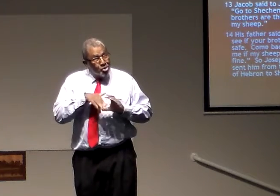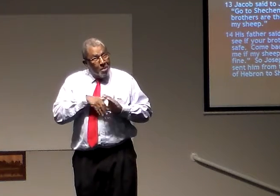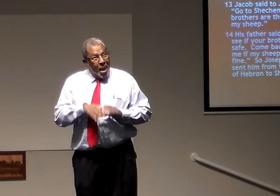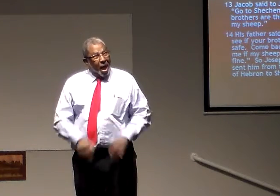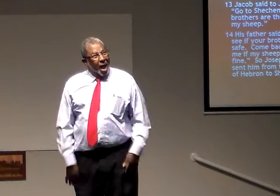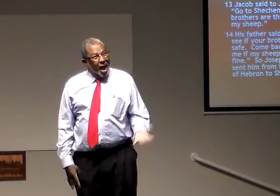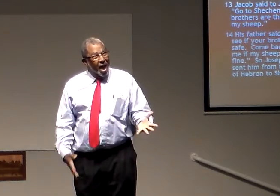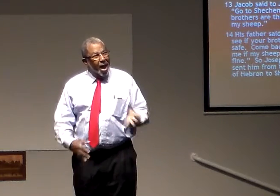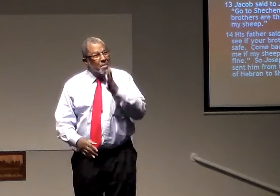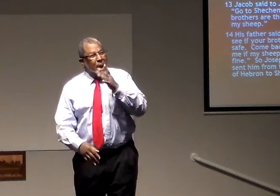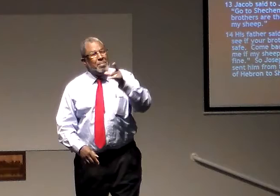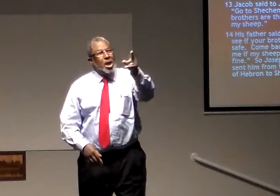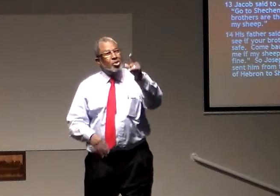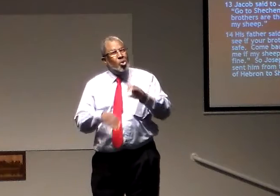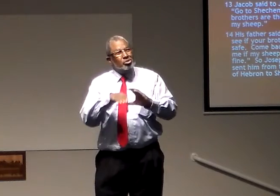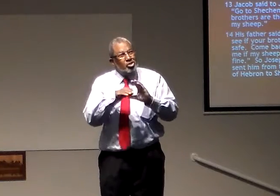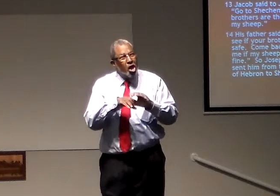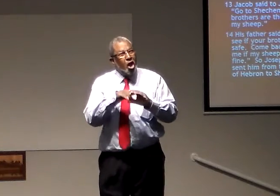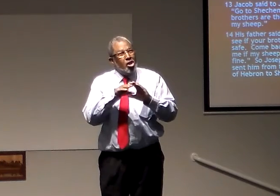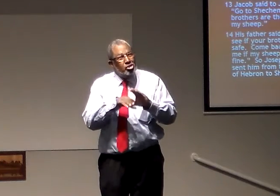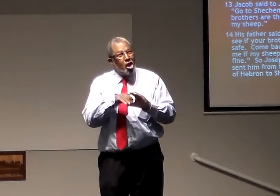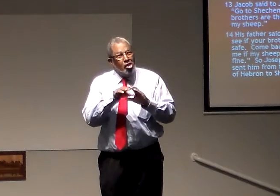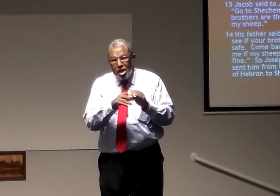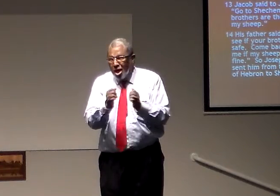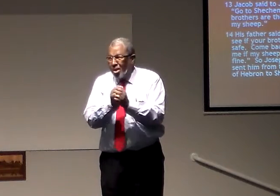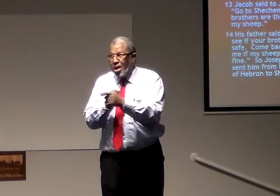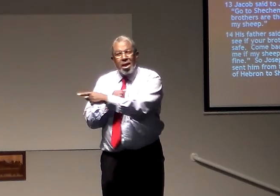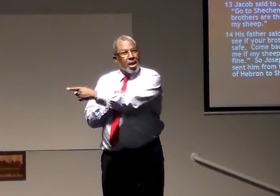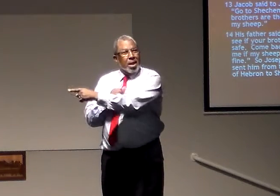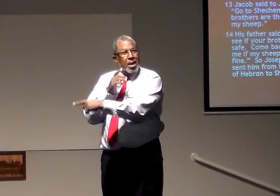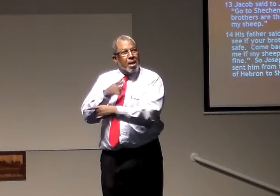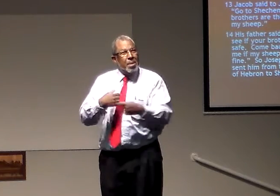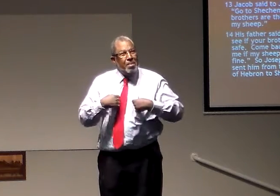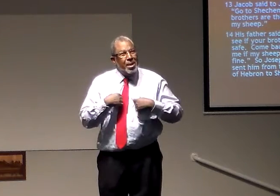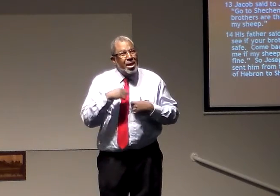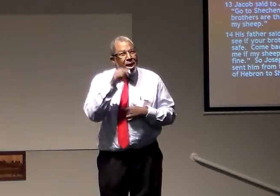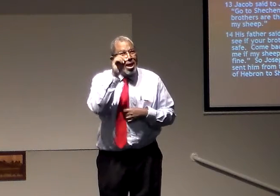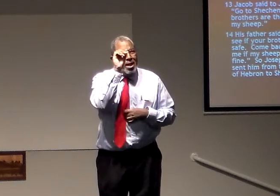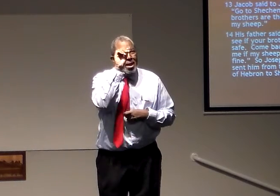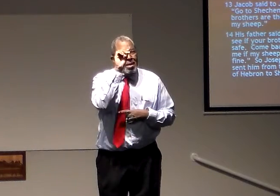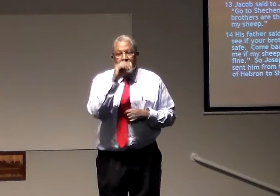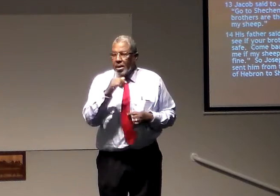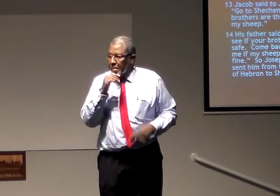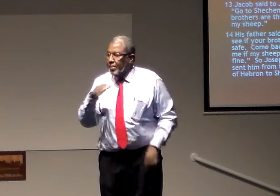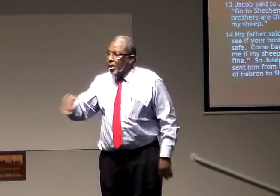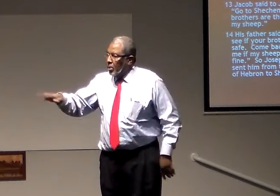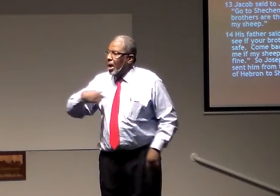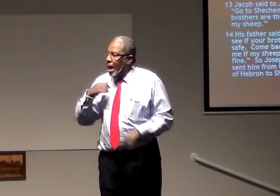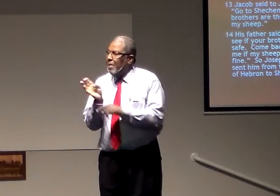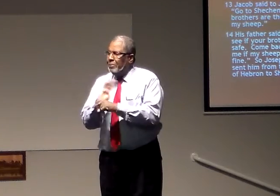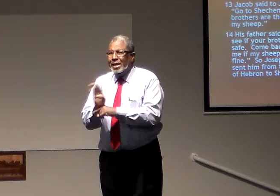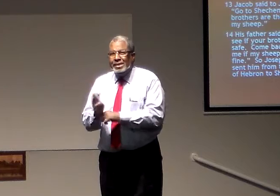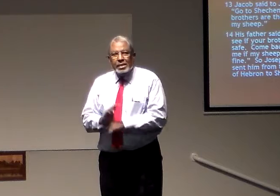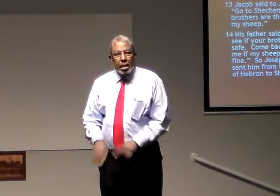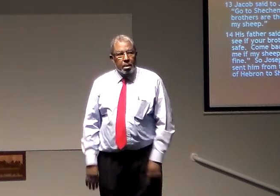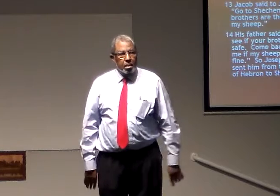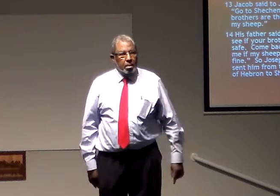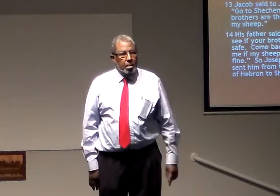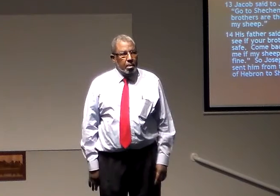Me? I talk too much? Go. Oh, so I talk. You guys talk together a lot of time. Go away. I'm busy.